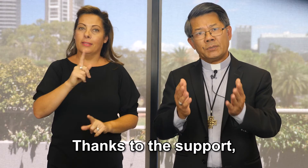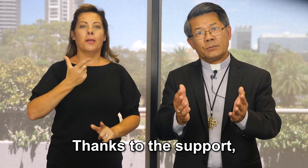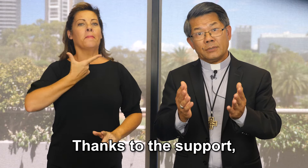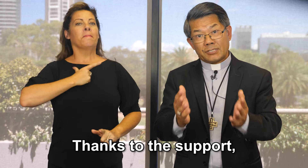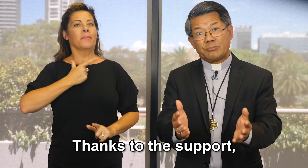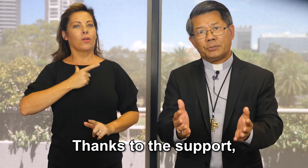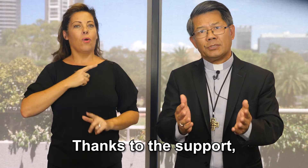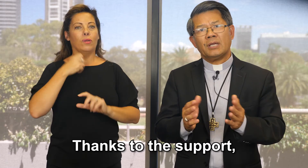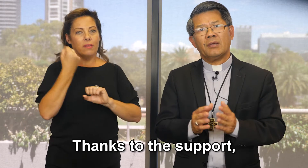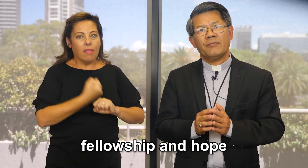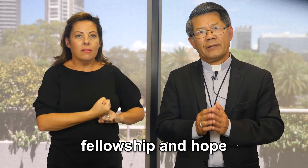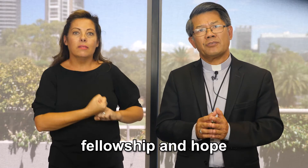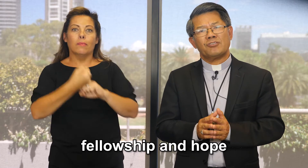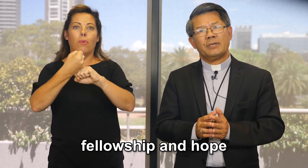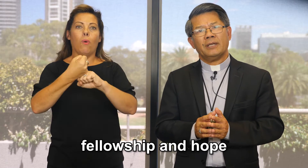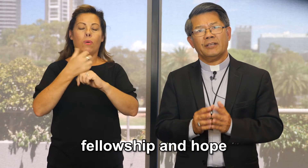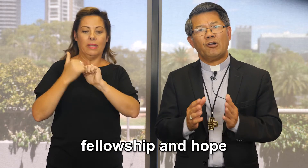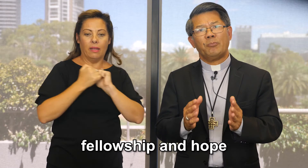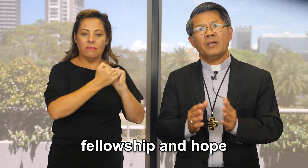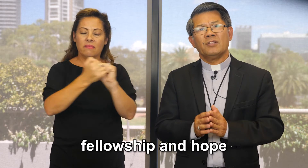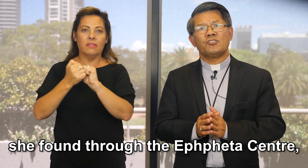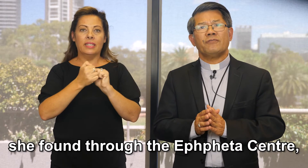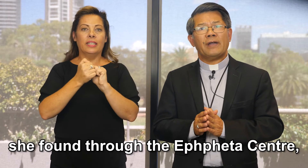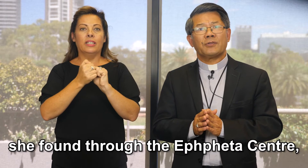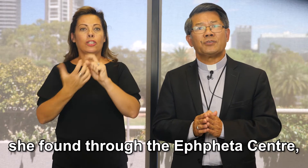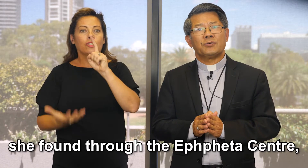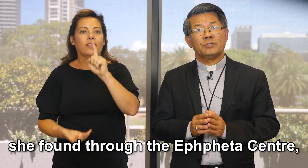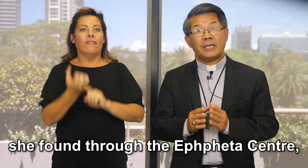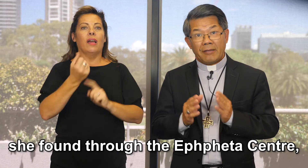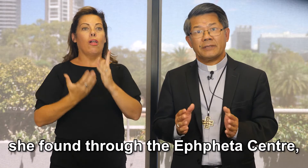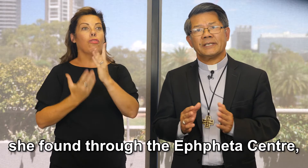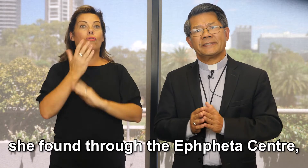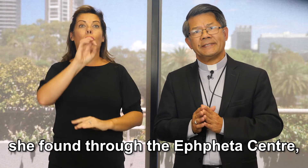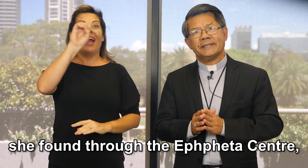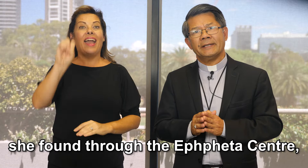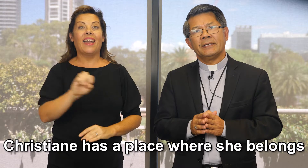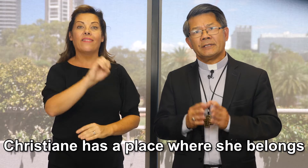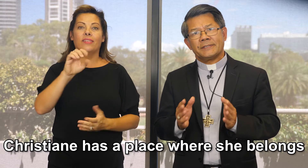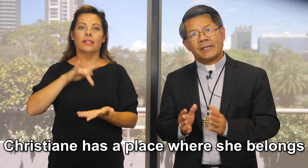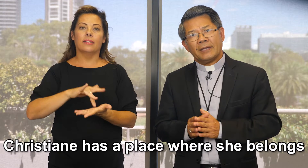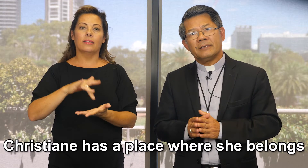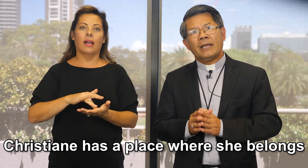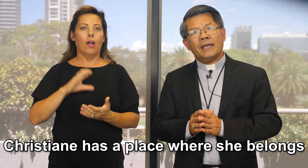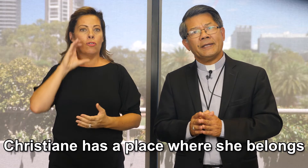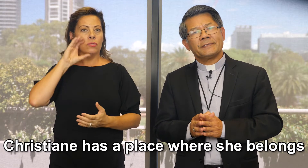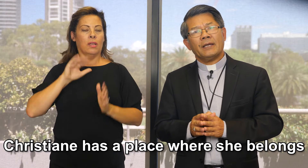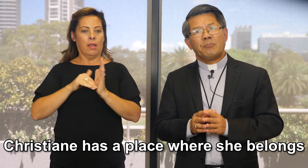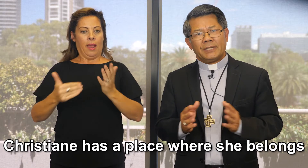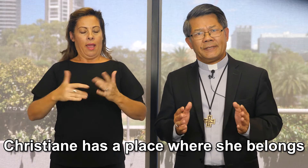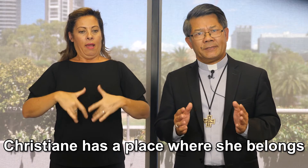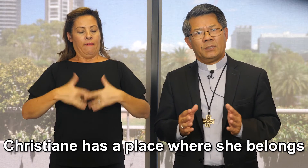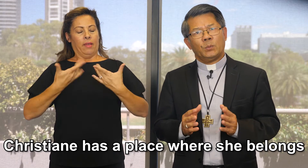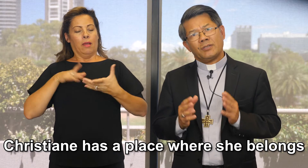Thanks to the support, fellowship, and hope she found through the Ephpheta Center, Christiane has